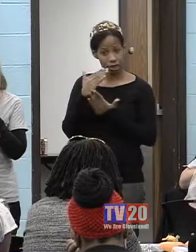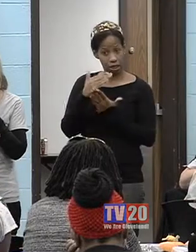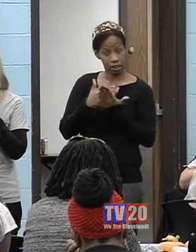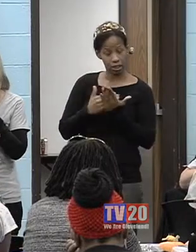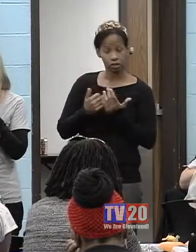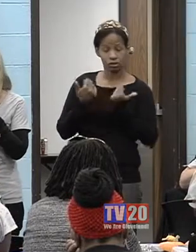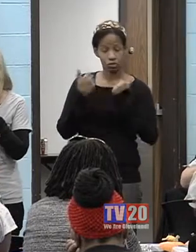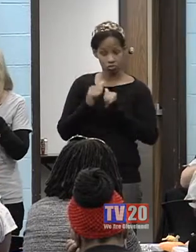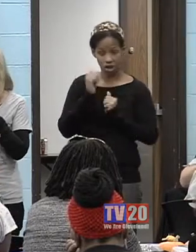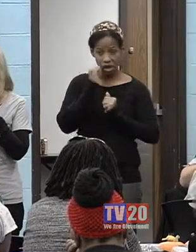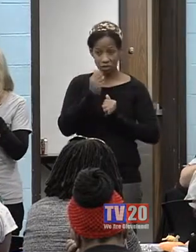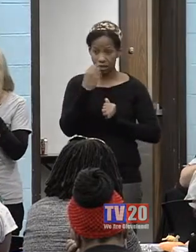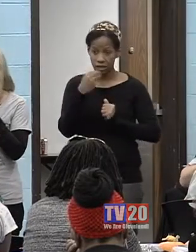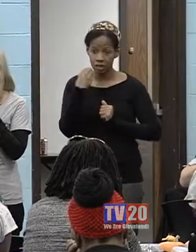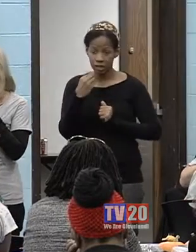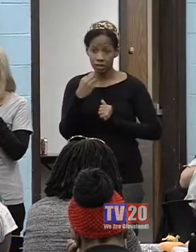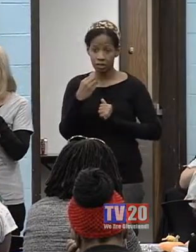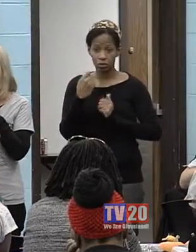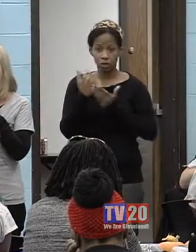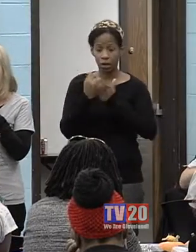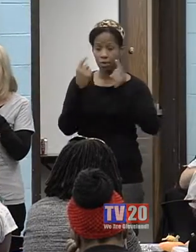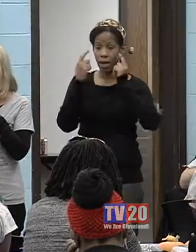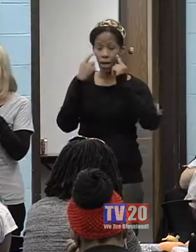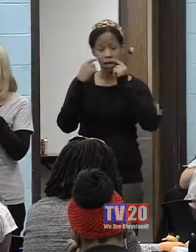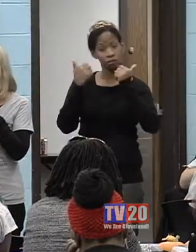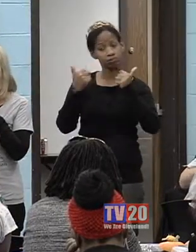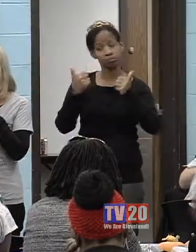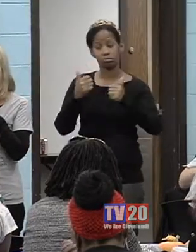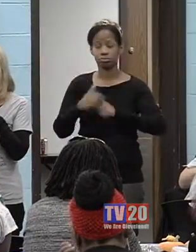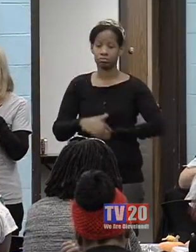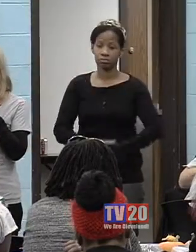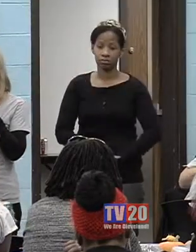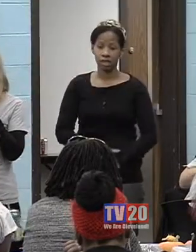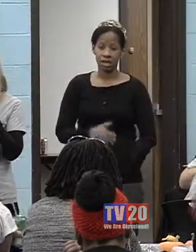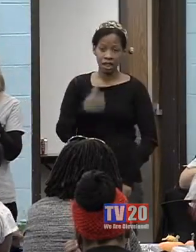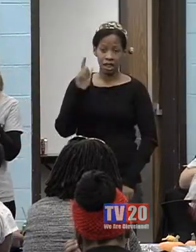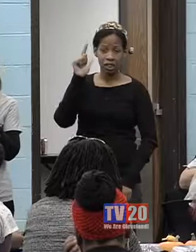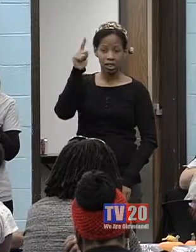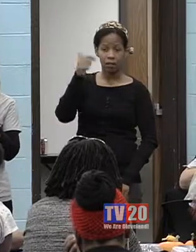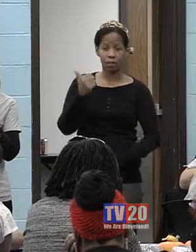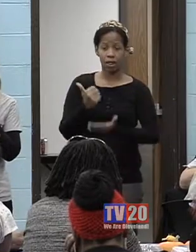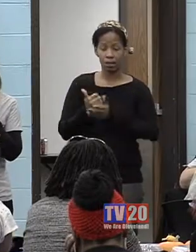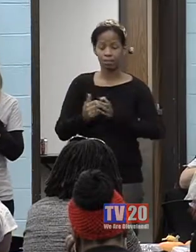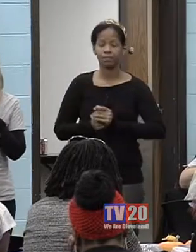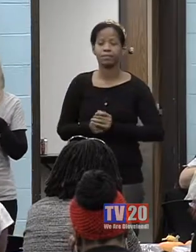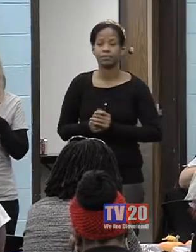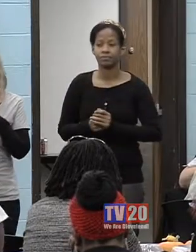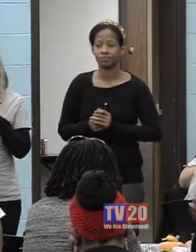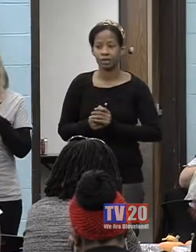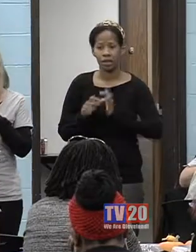to enhance your palate with some of these, knowing that they're going to be beneficial to you, so you don't have to